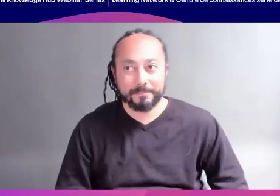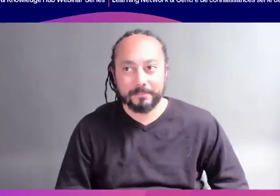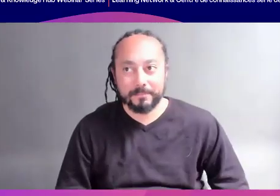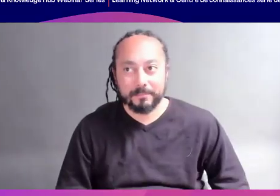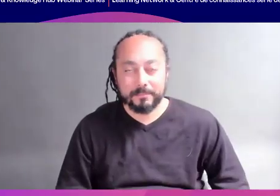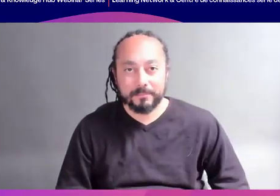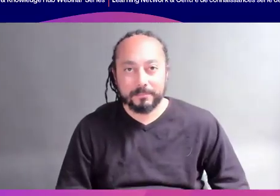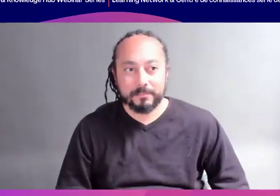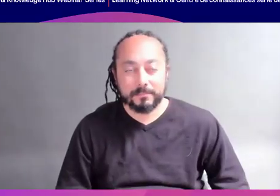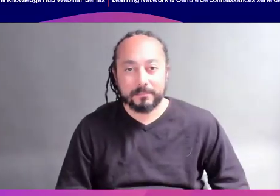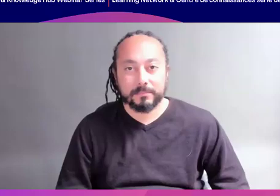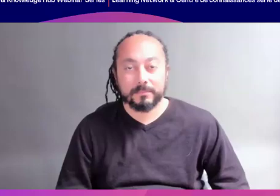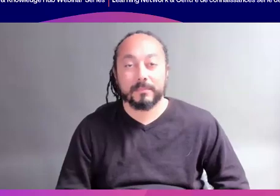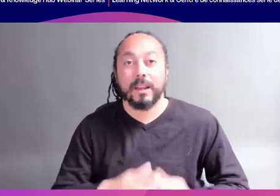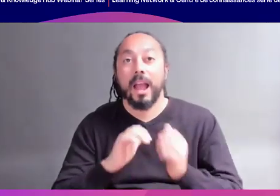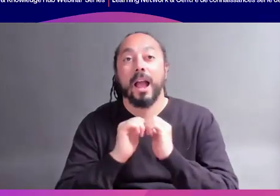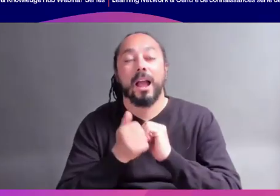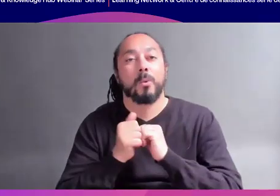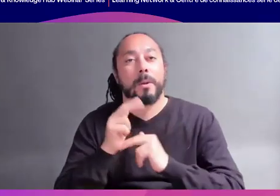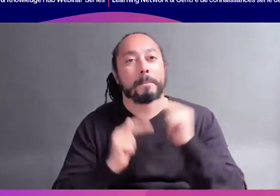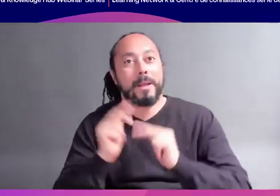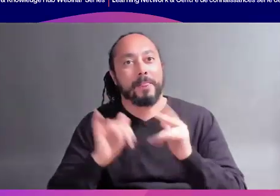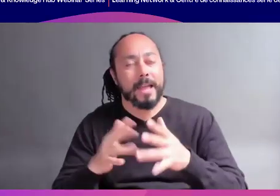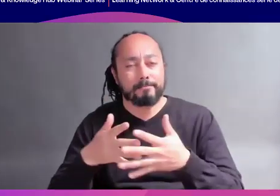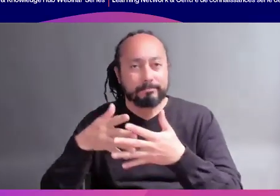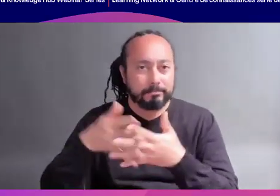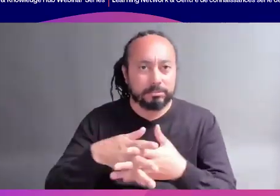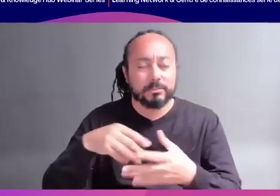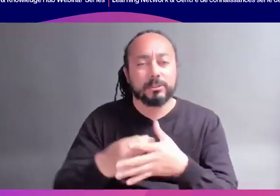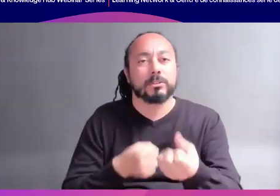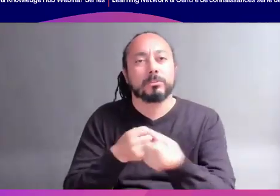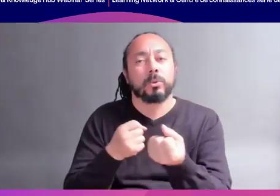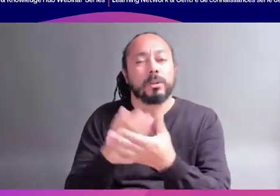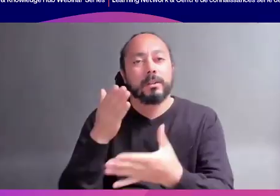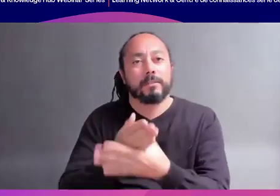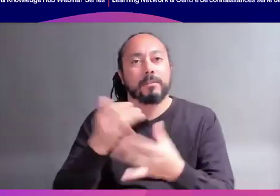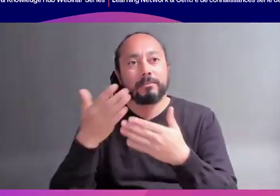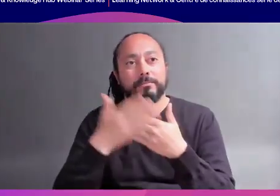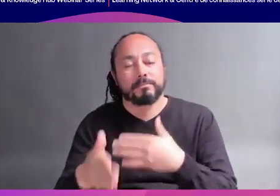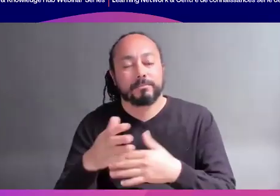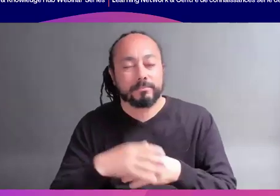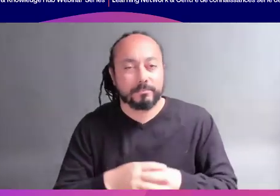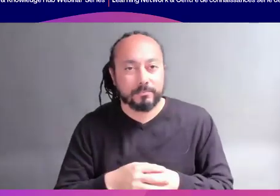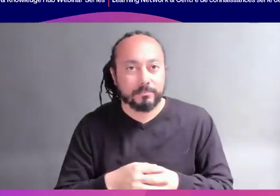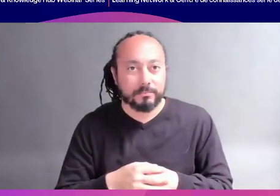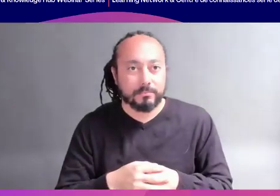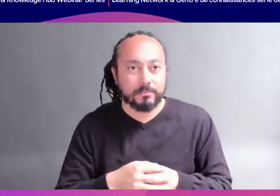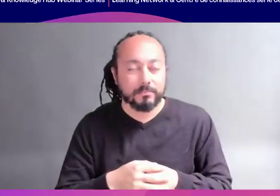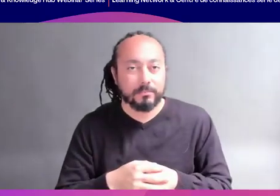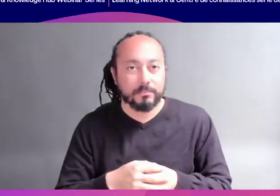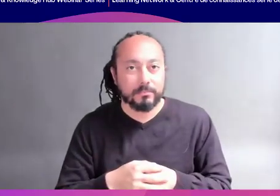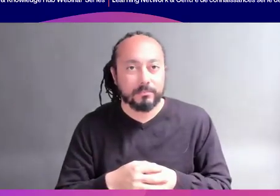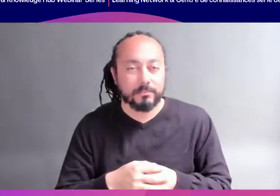we build that in maybe to some of these virtual social support interventions going forward? I mean, we're waiting for some of